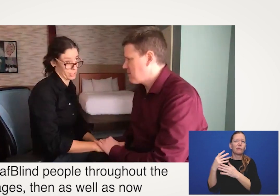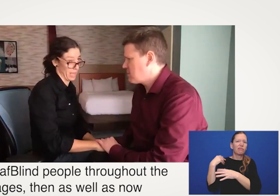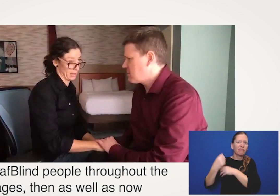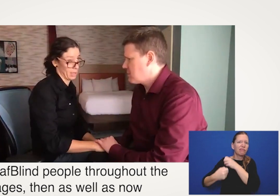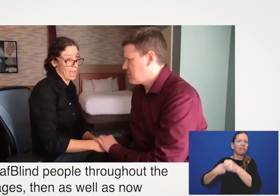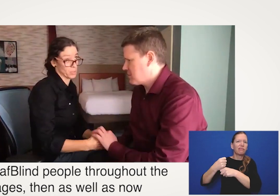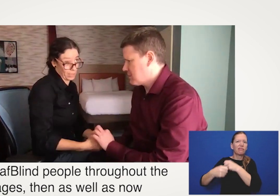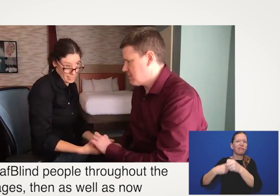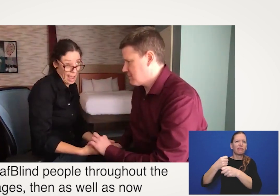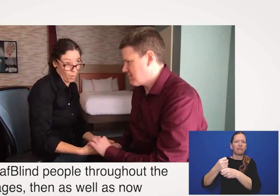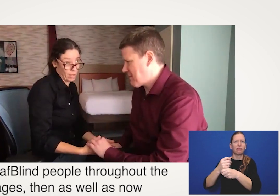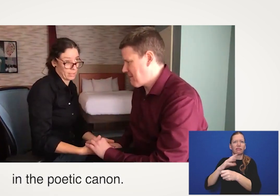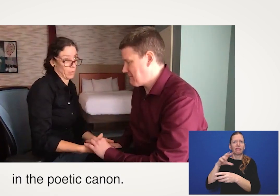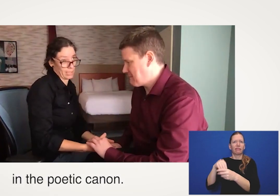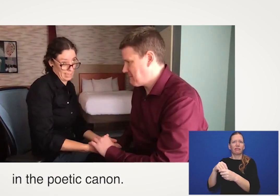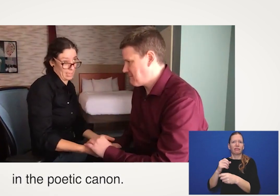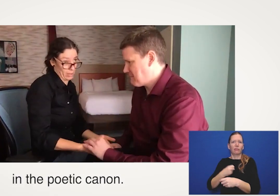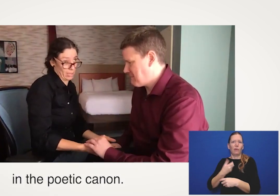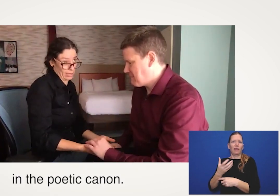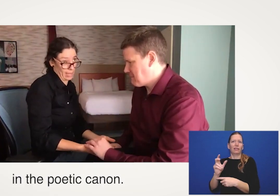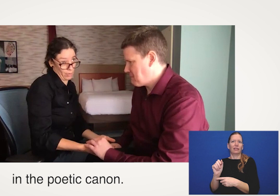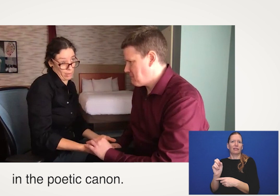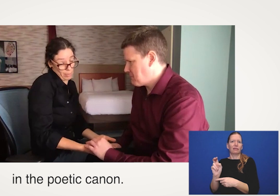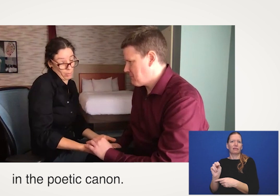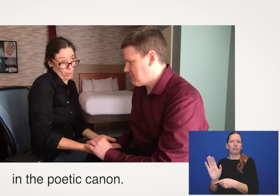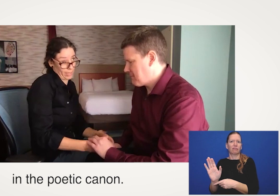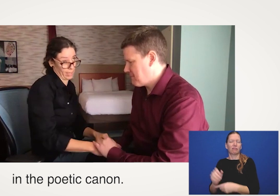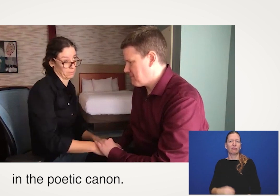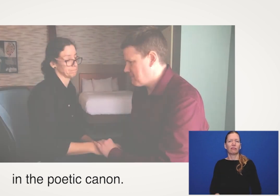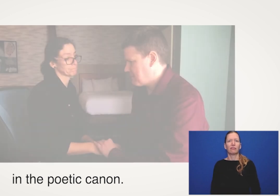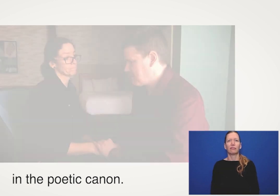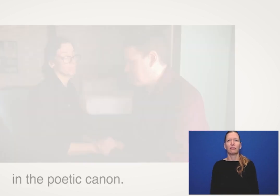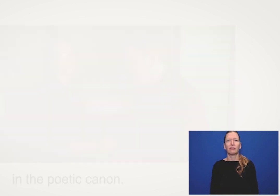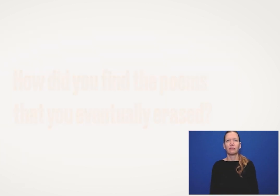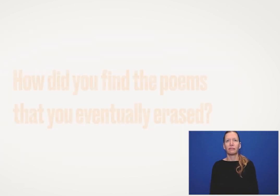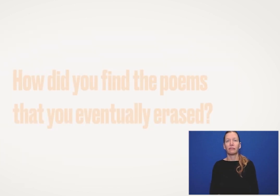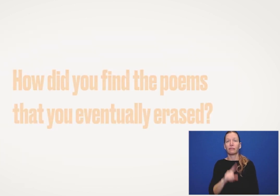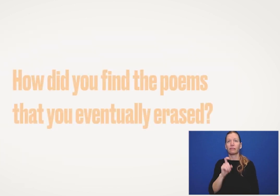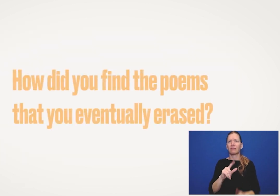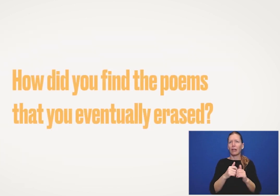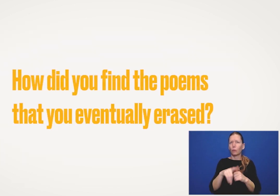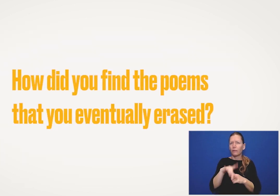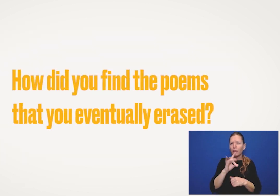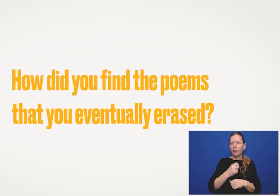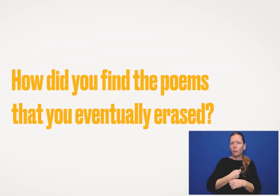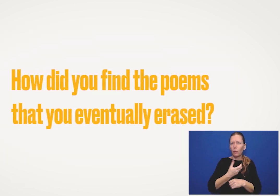the ages, then as well as now, you know, in the canon, in the poetic canon.